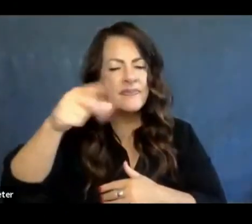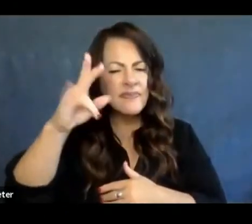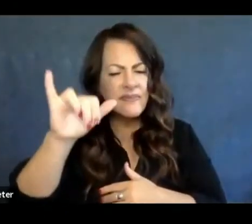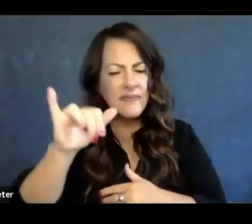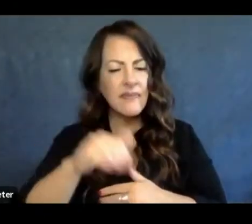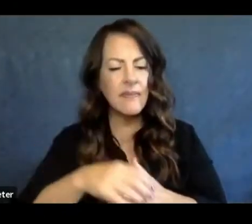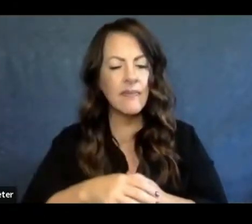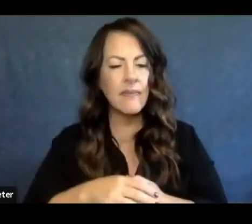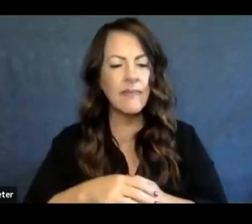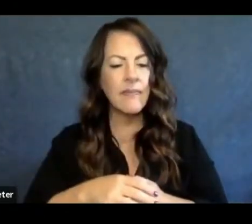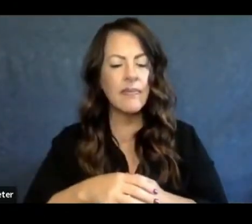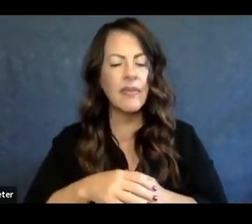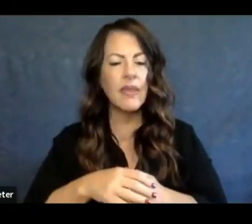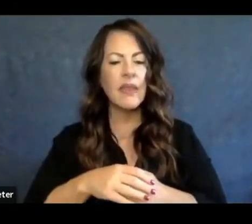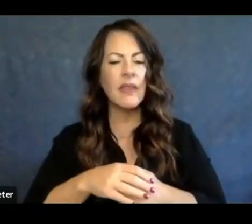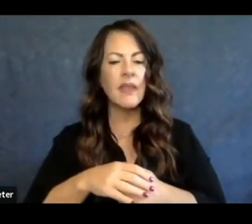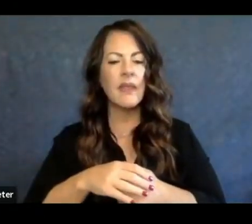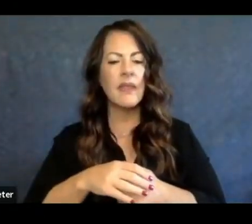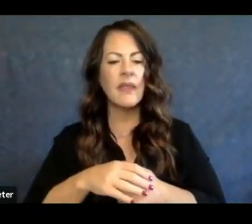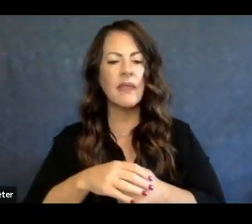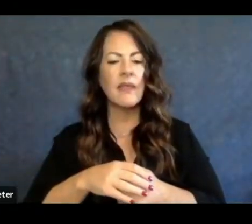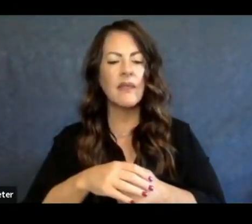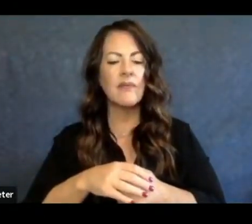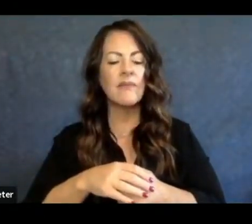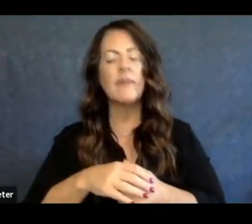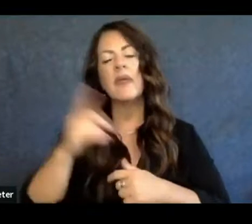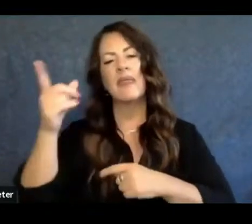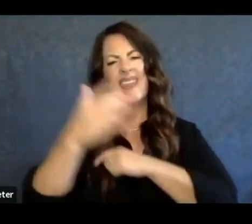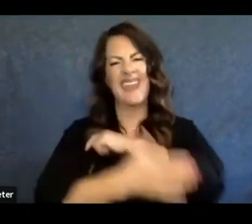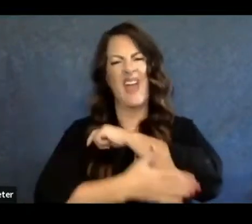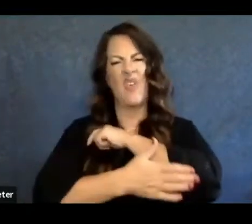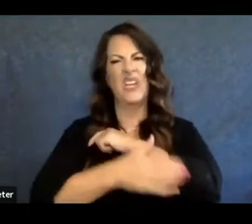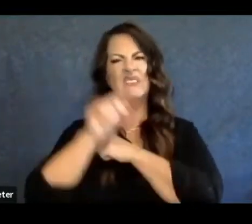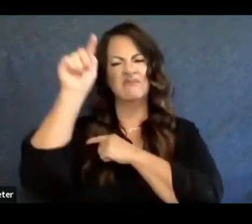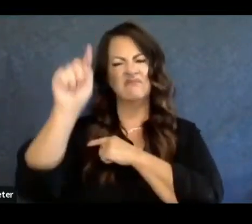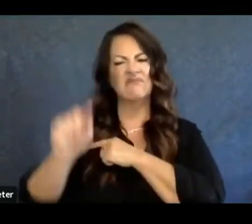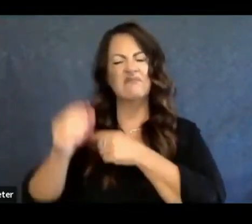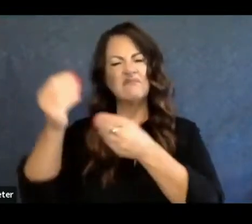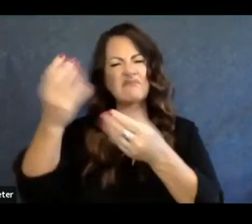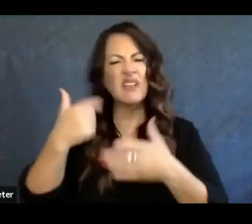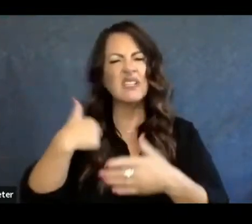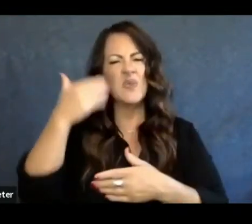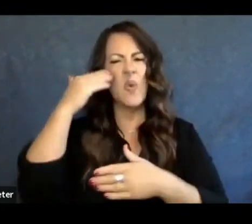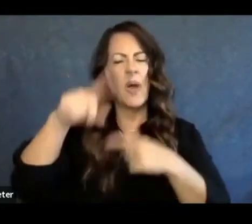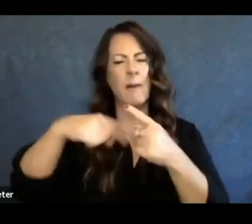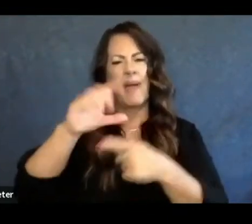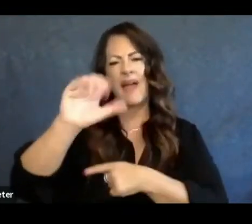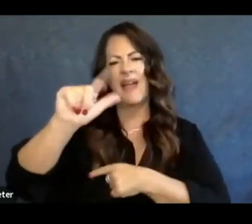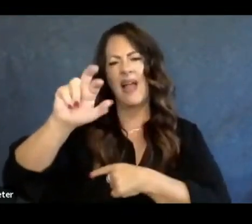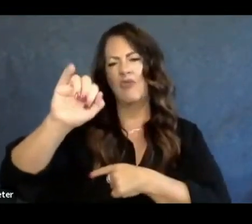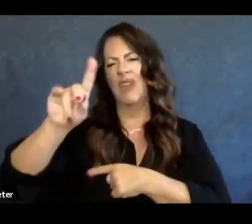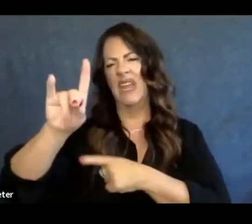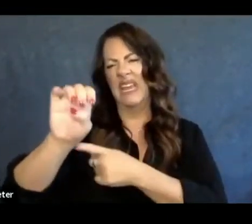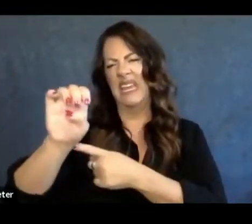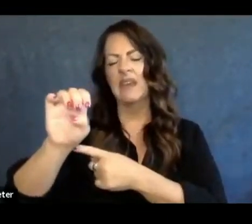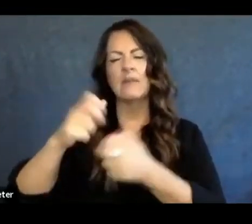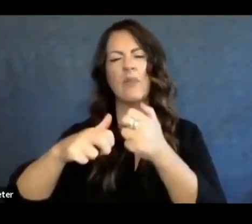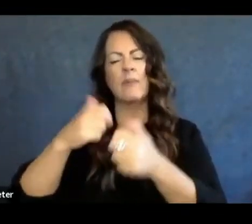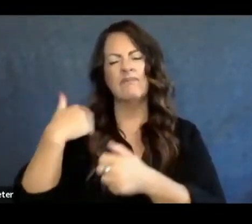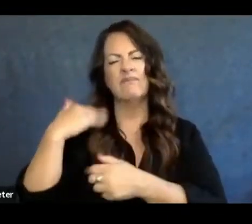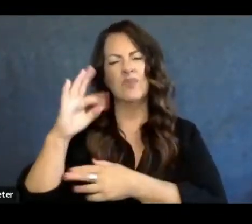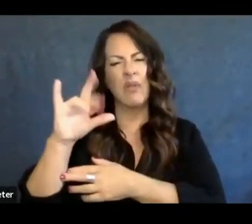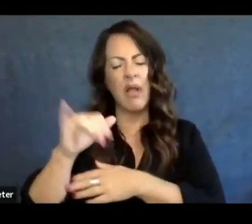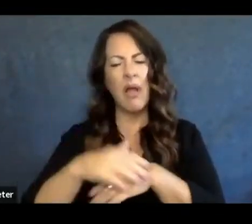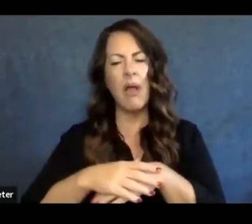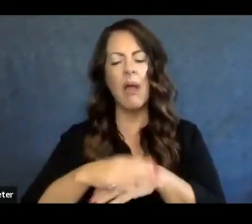Counties have been telling us that they notified the state of the problem with CalReady, in July. And since then, the state